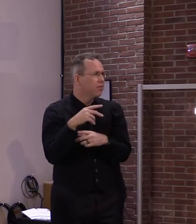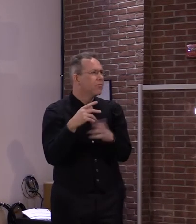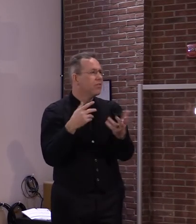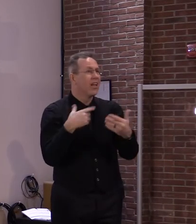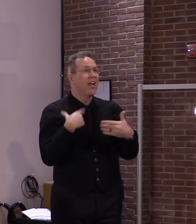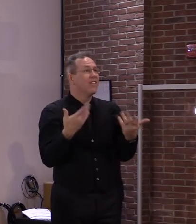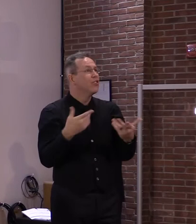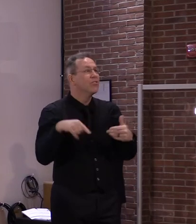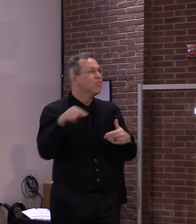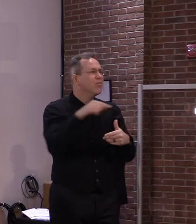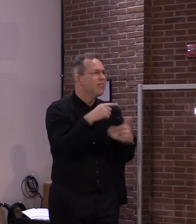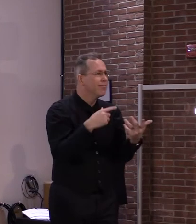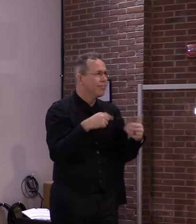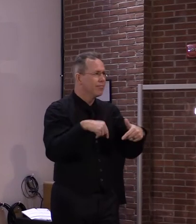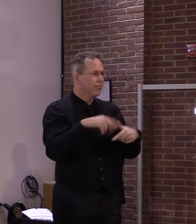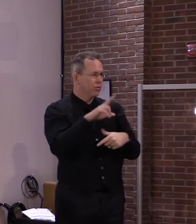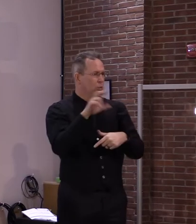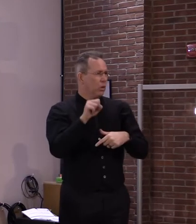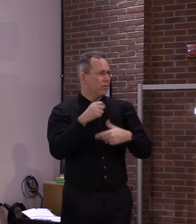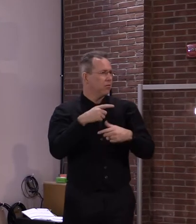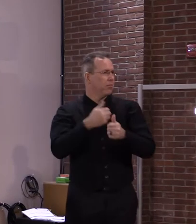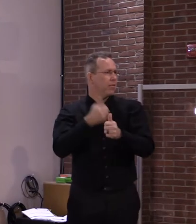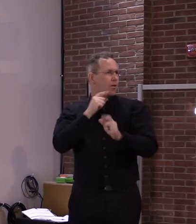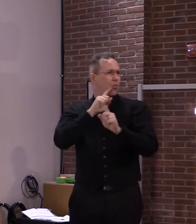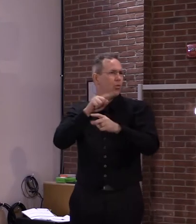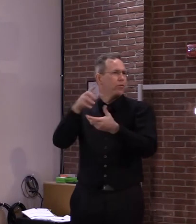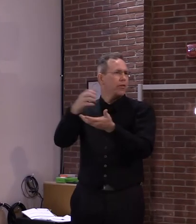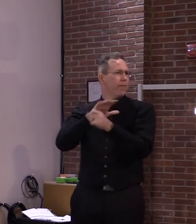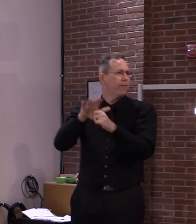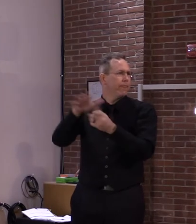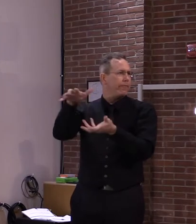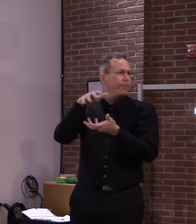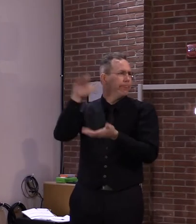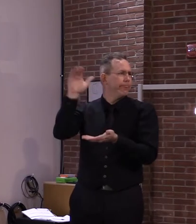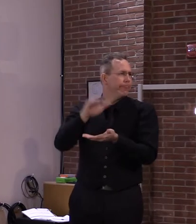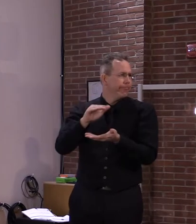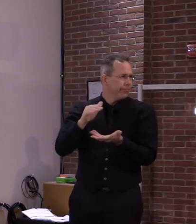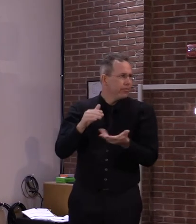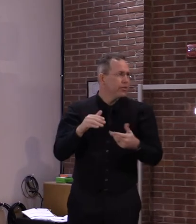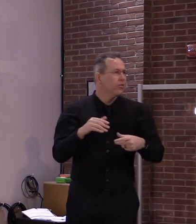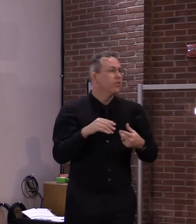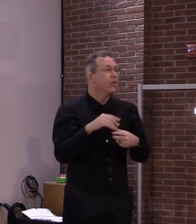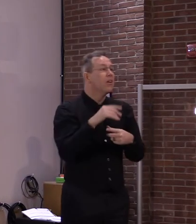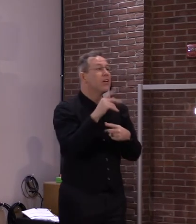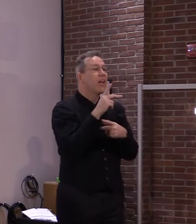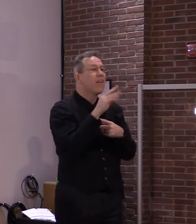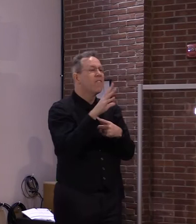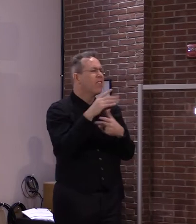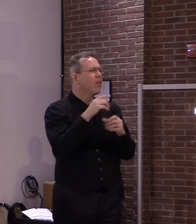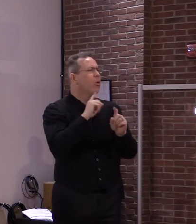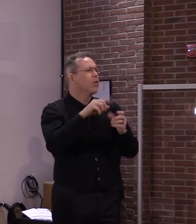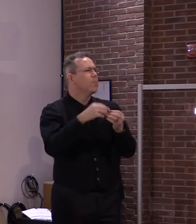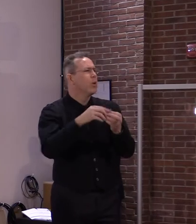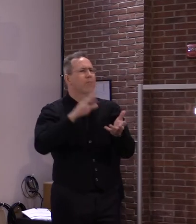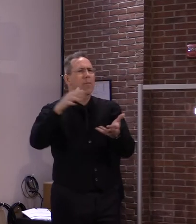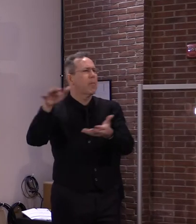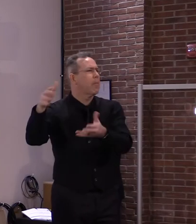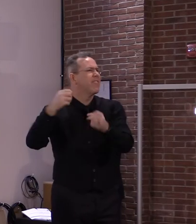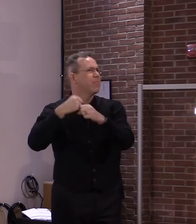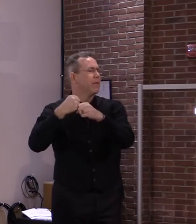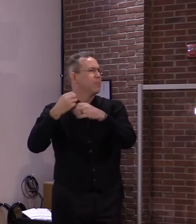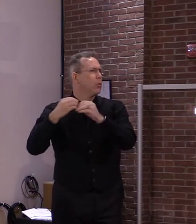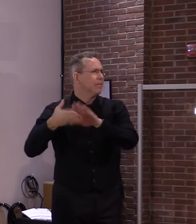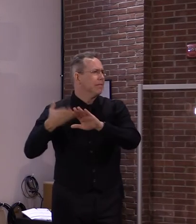population i would just caution people that the kn-95s predominantly are